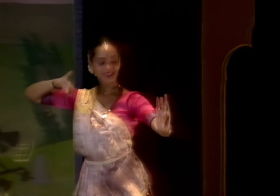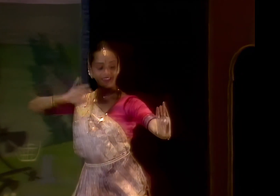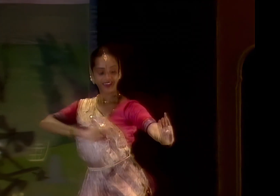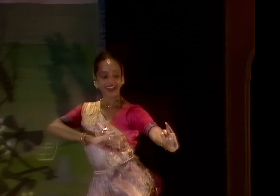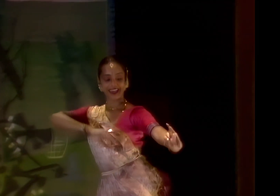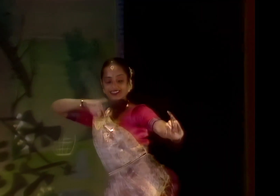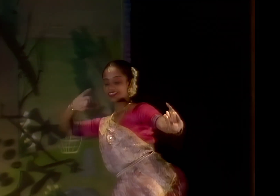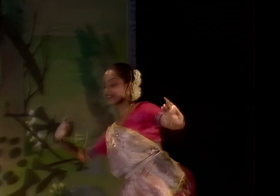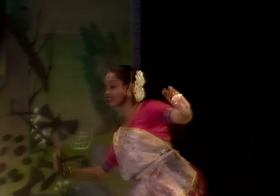and